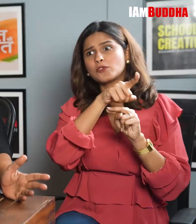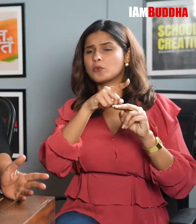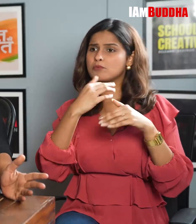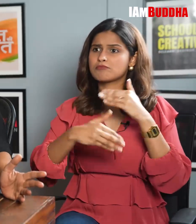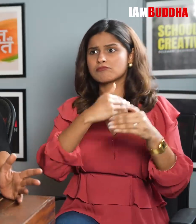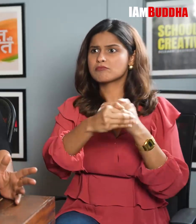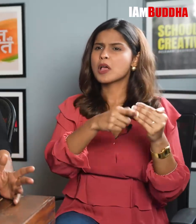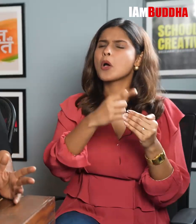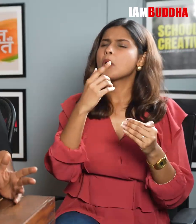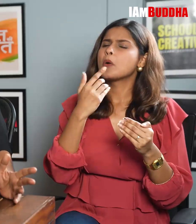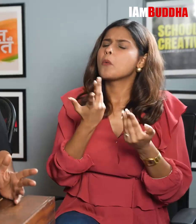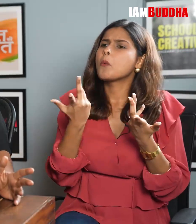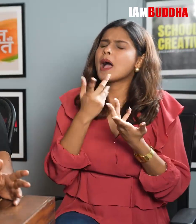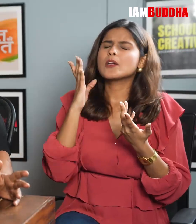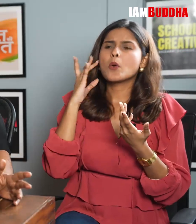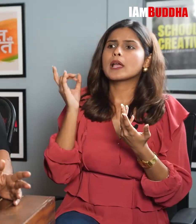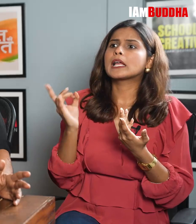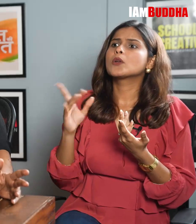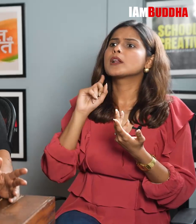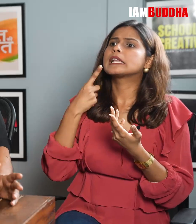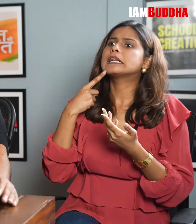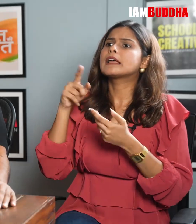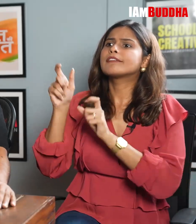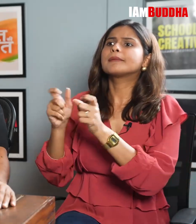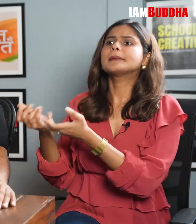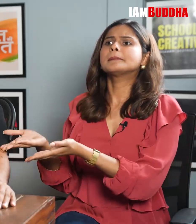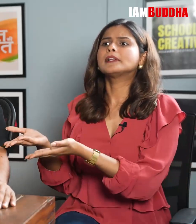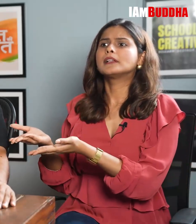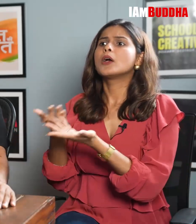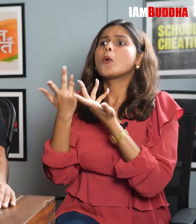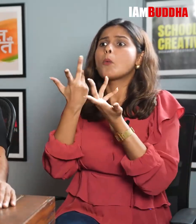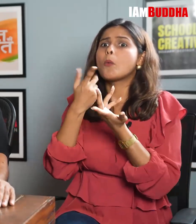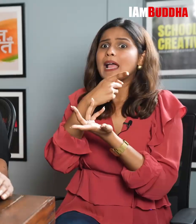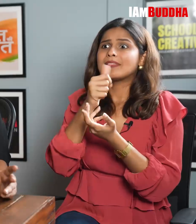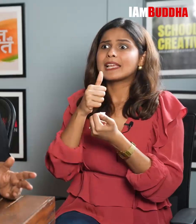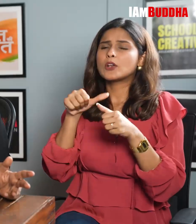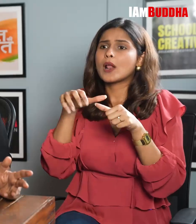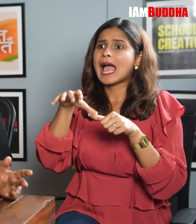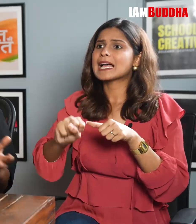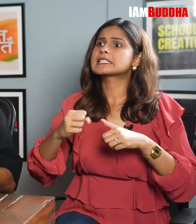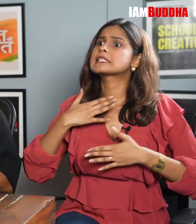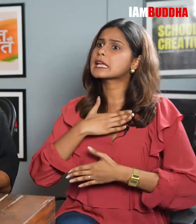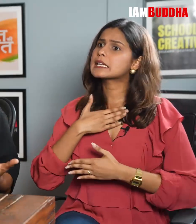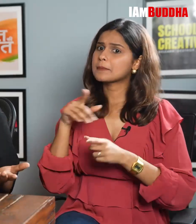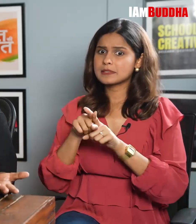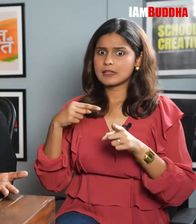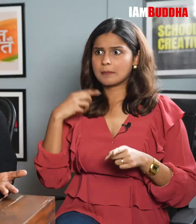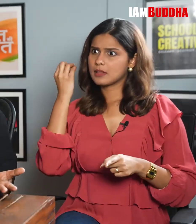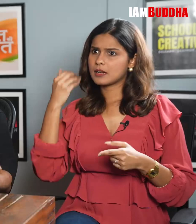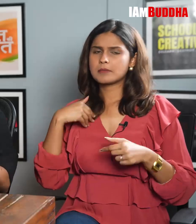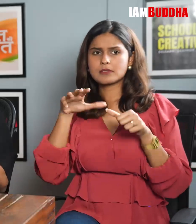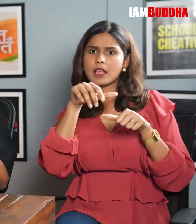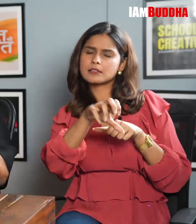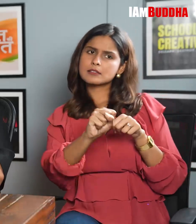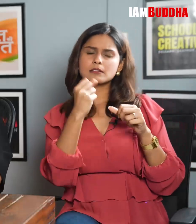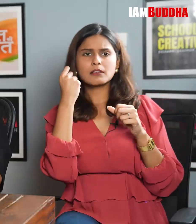why are you ignoring deaf people? You know, they why can't they access entertainment like me or anybody else?